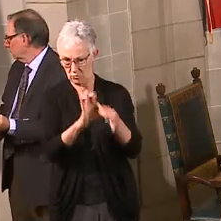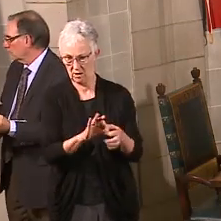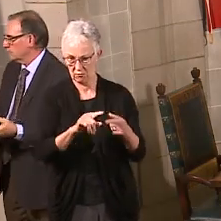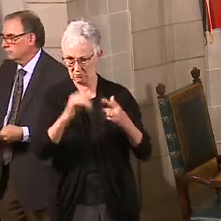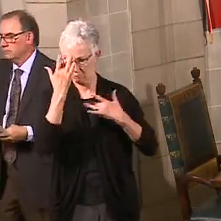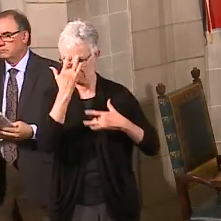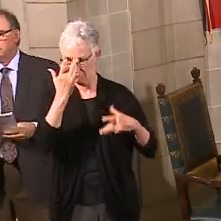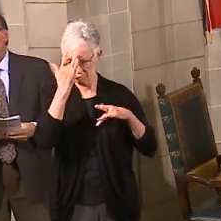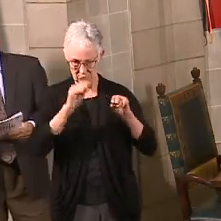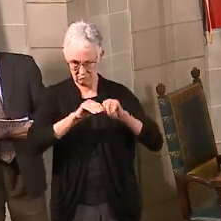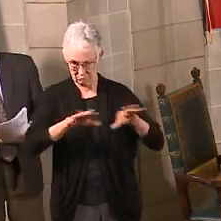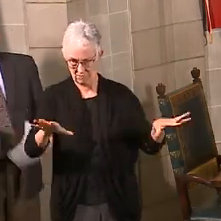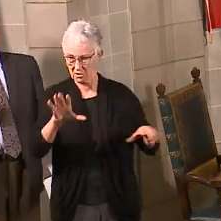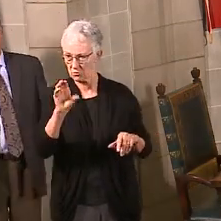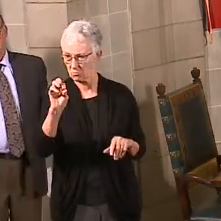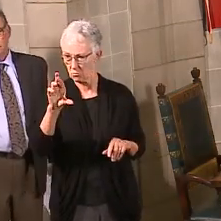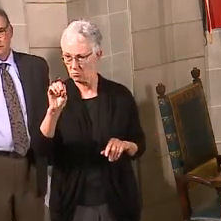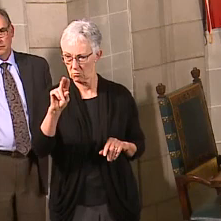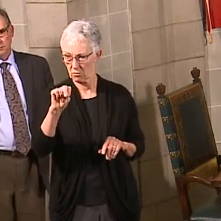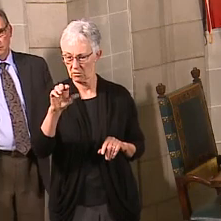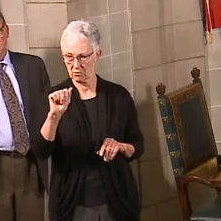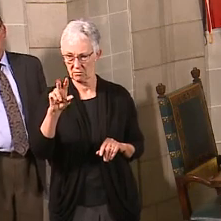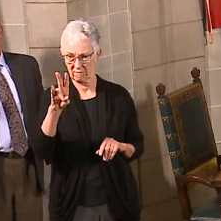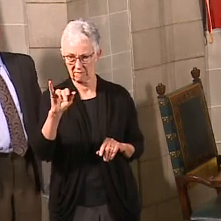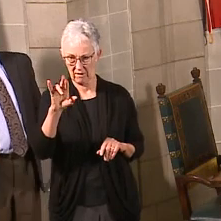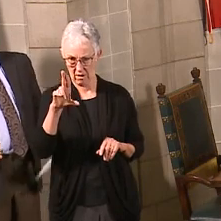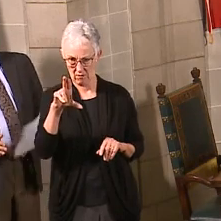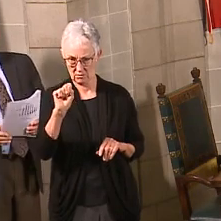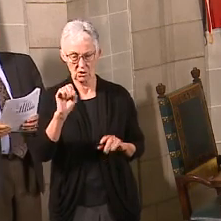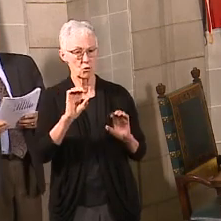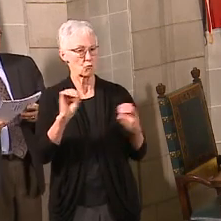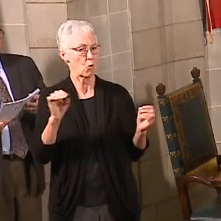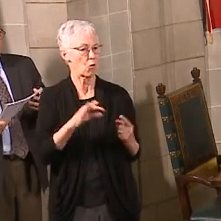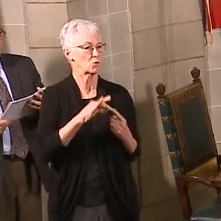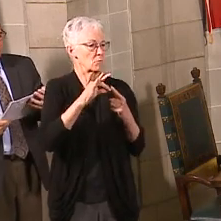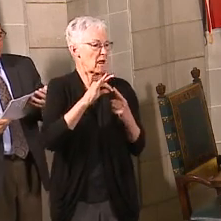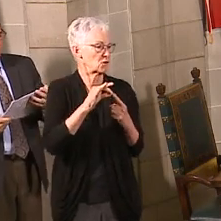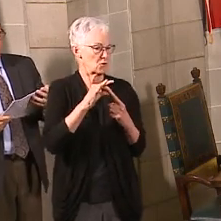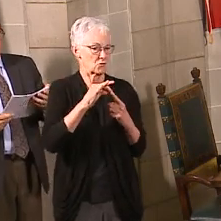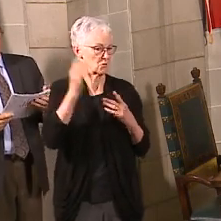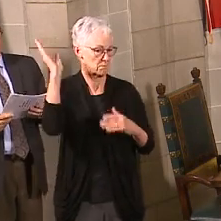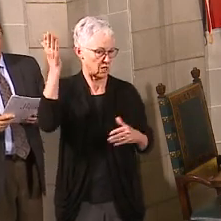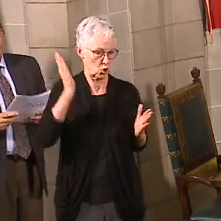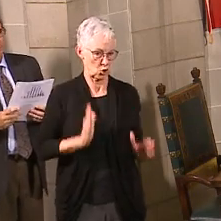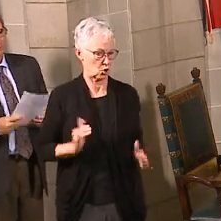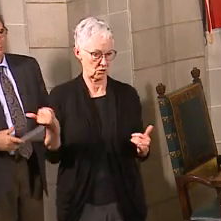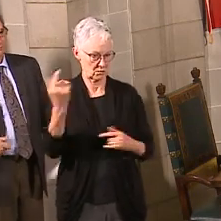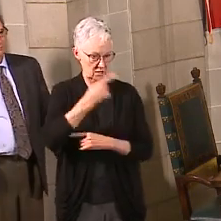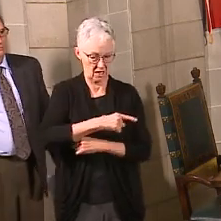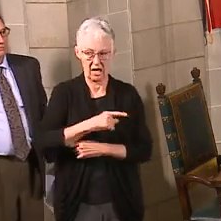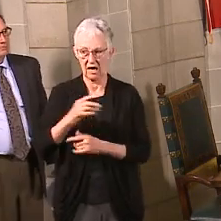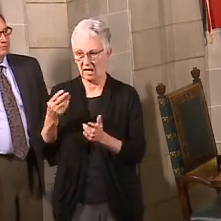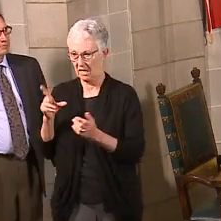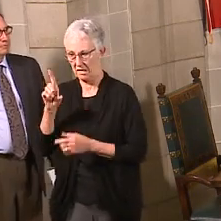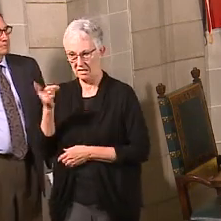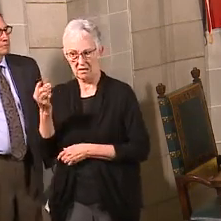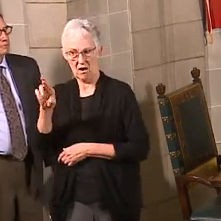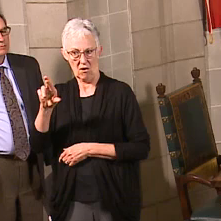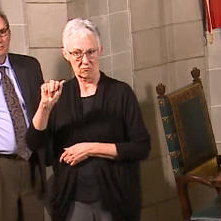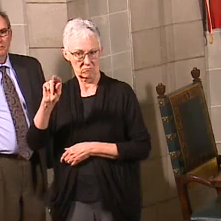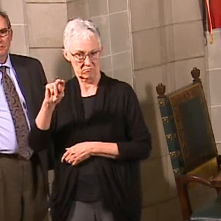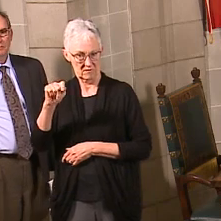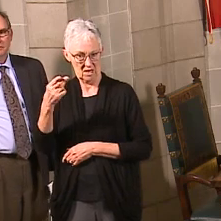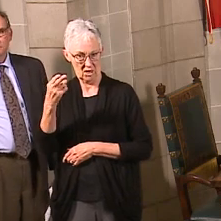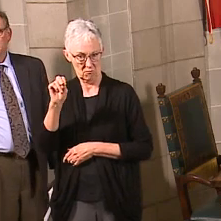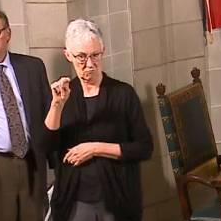Nebraska. We don't have any special guests today, so just be Dr. Anton and I. And I've got an interview on Fox a little bit